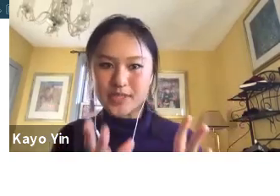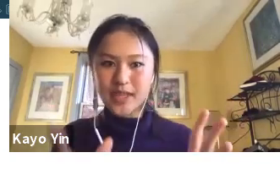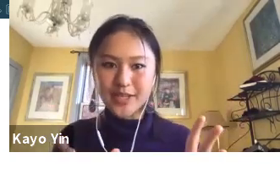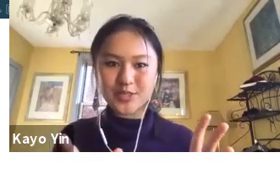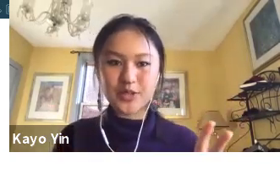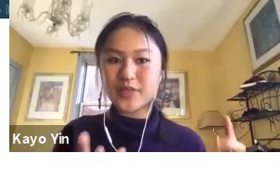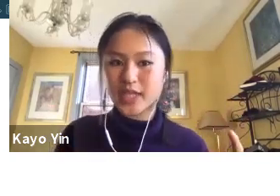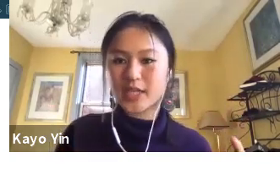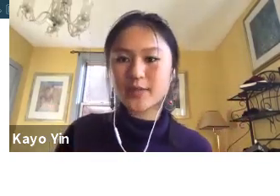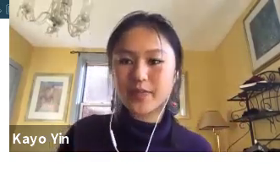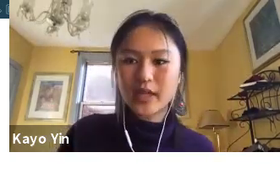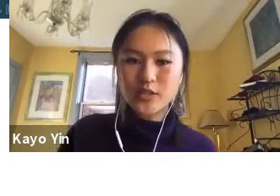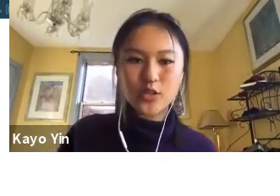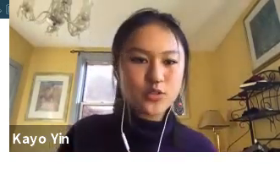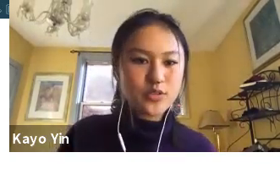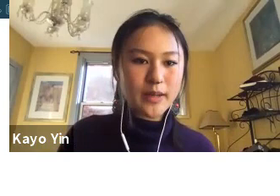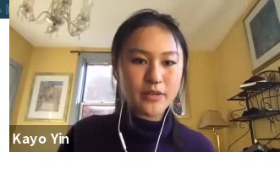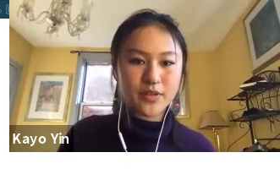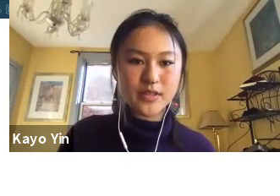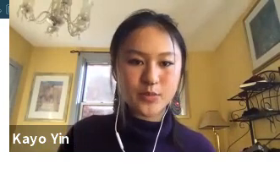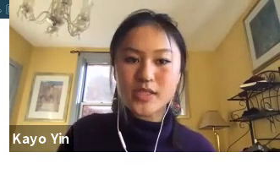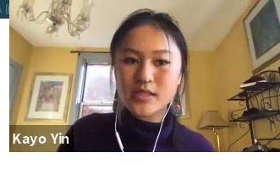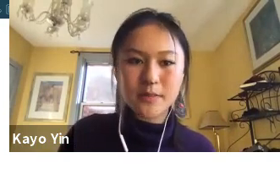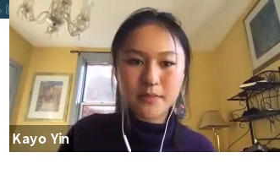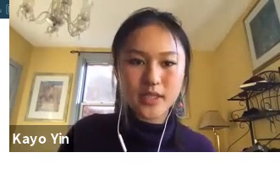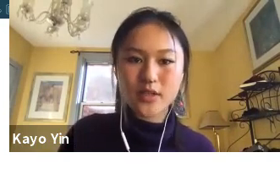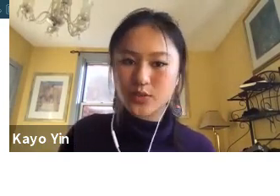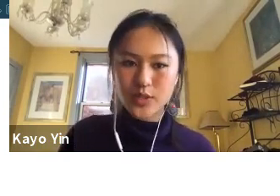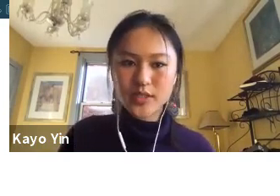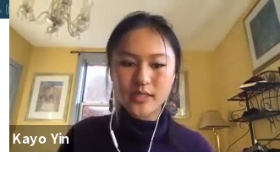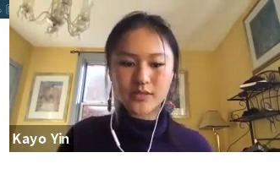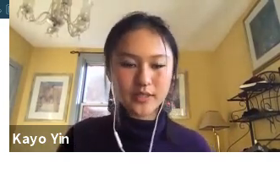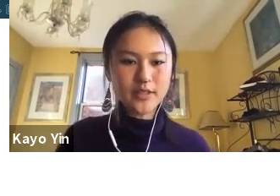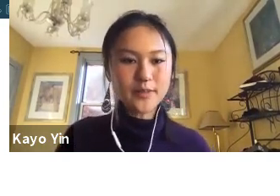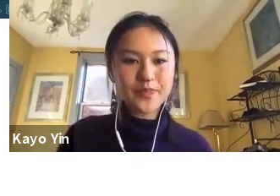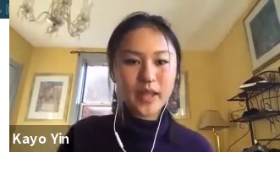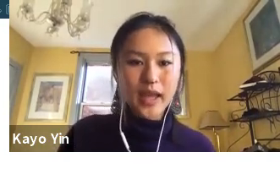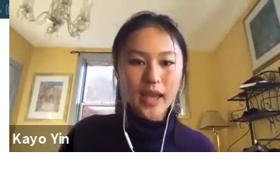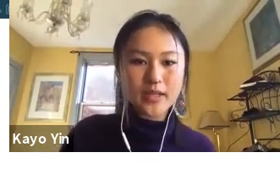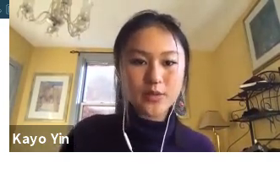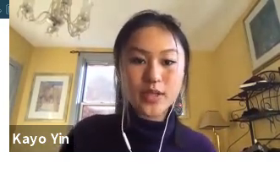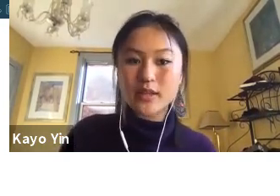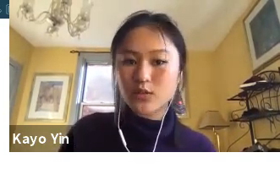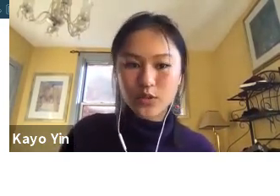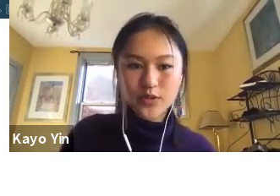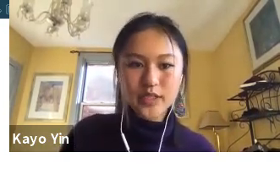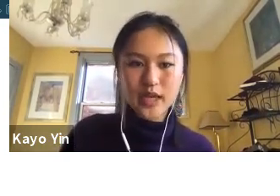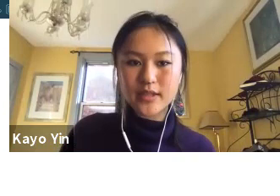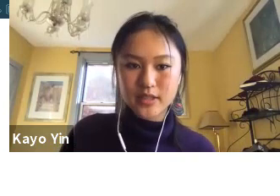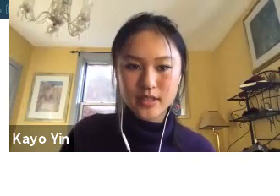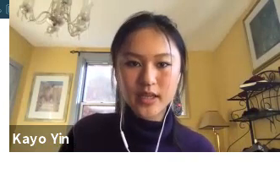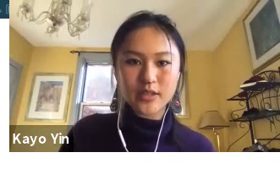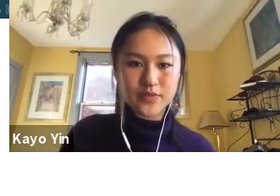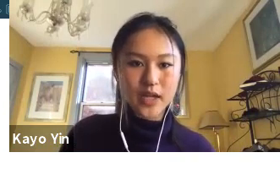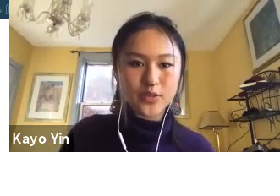like representation of thinking. So you do that by first, so this is the embedding of the word as a vector, and you get the query and